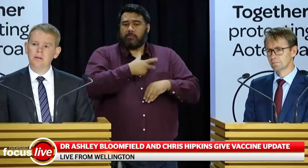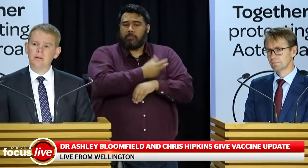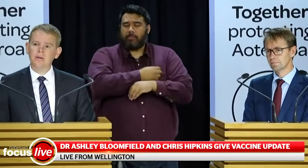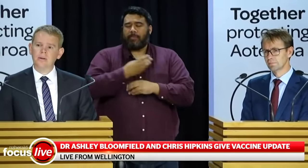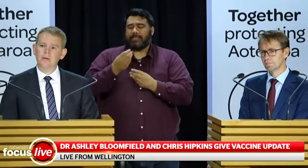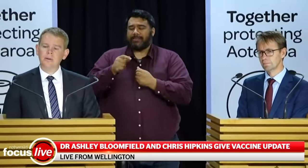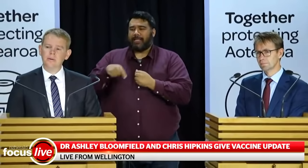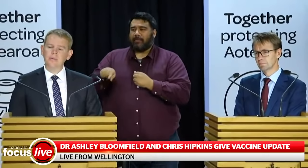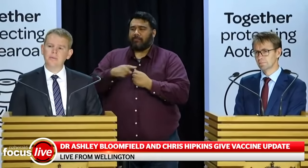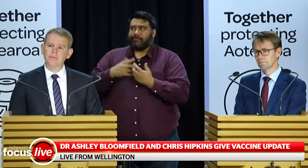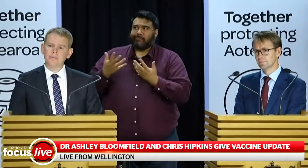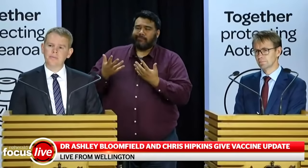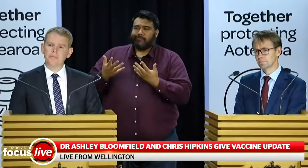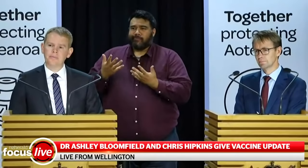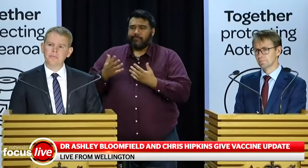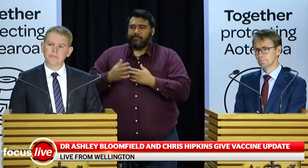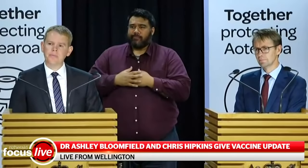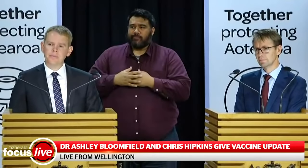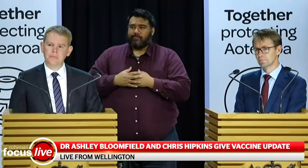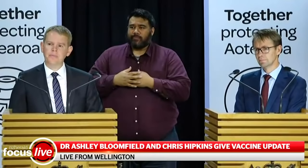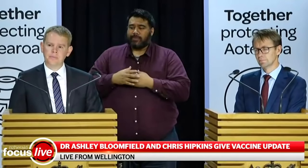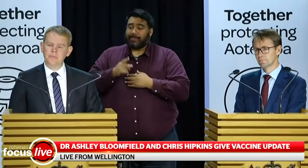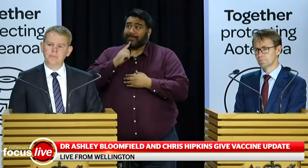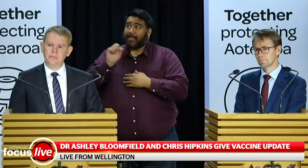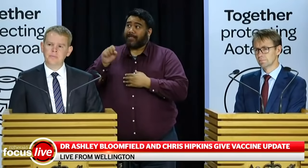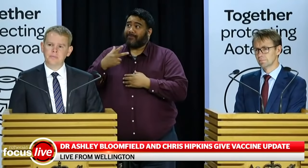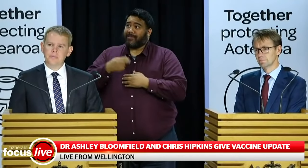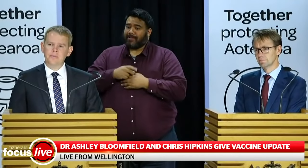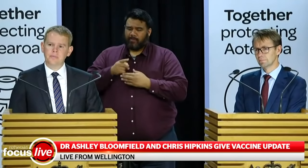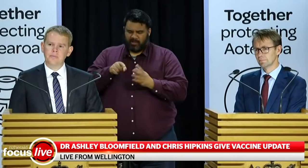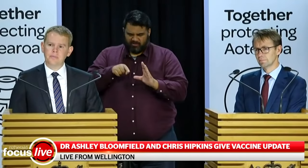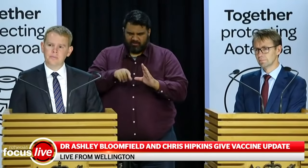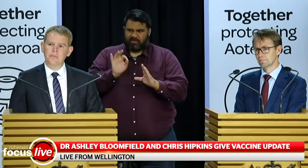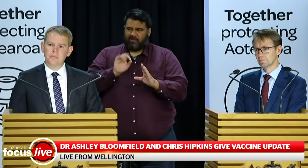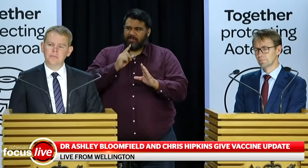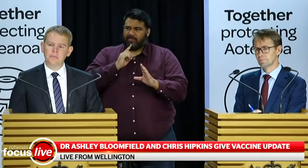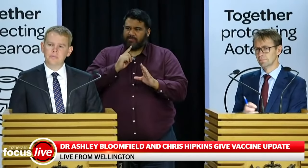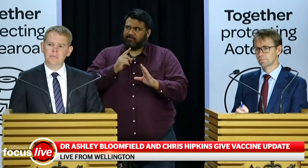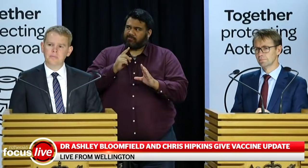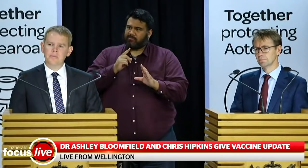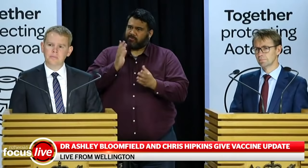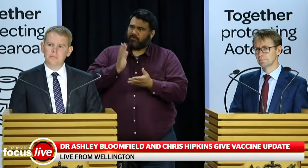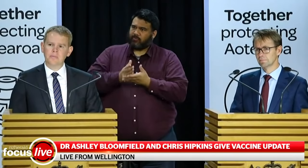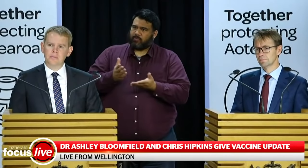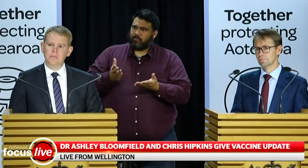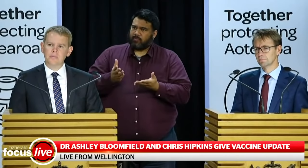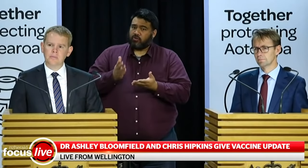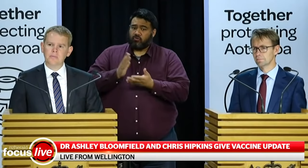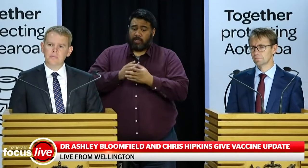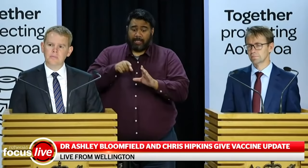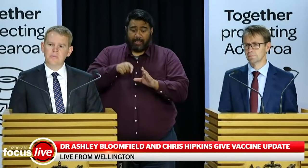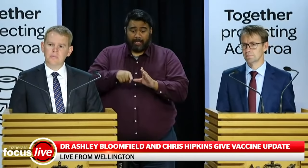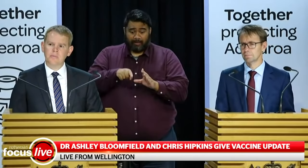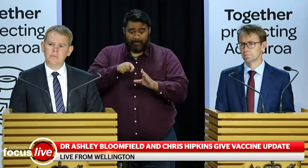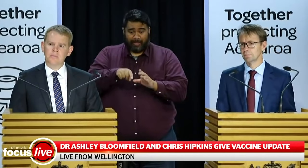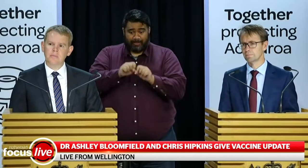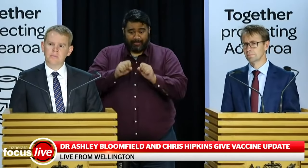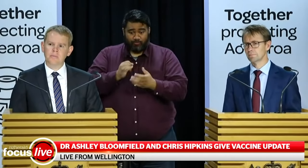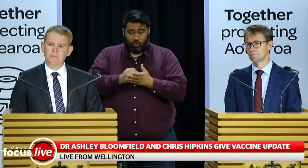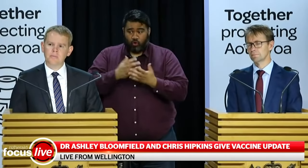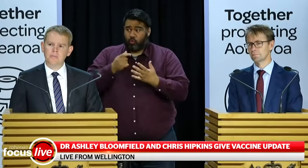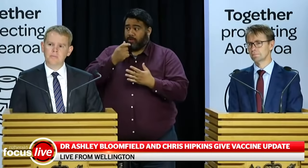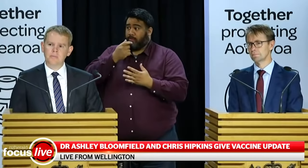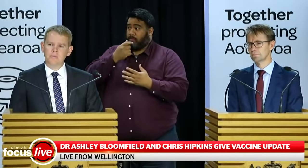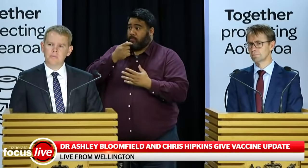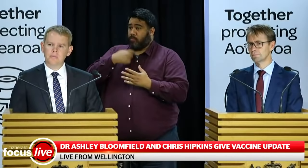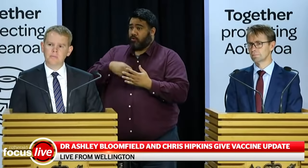voluntary, employers are saying so many workers are being tested, but we don't know who's falsifying. You say it's a small number, but we don't actually know